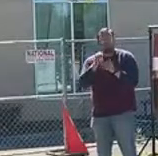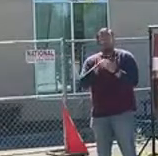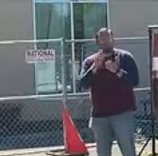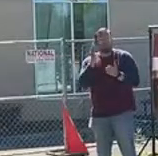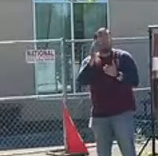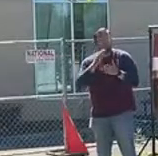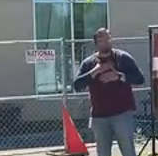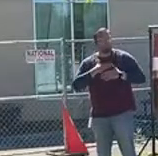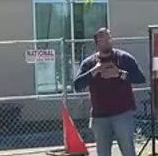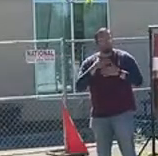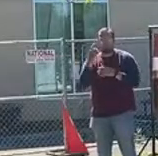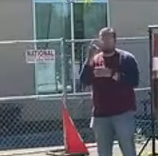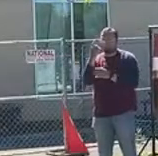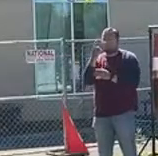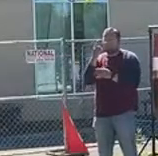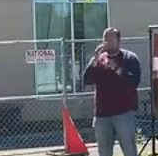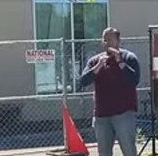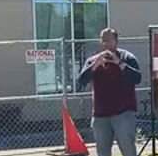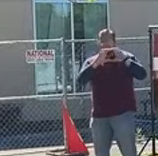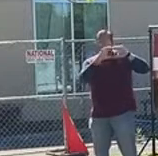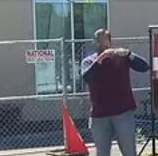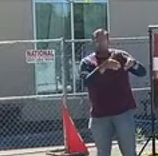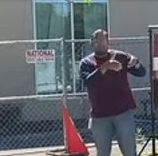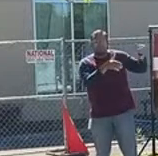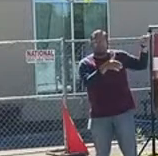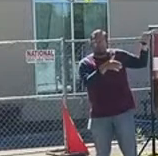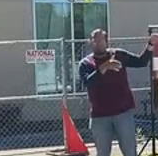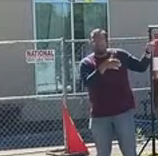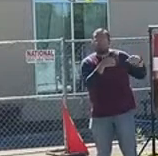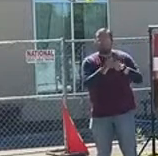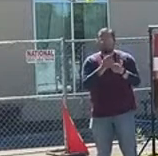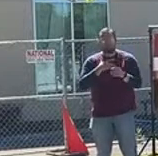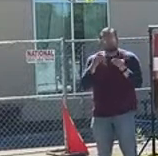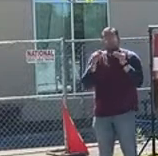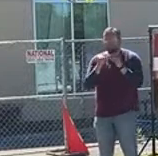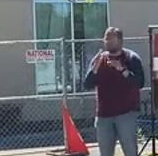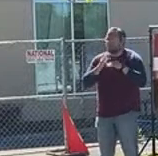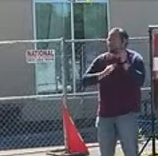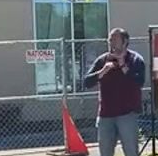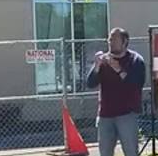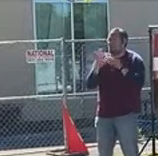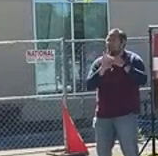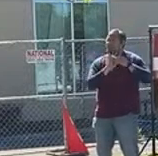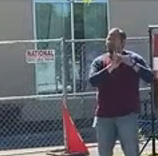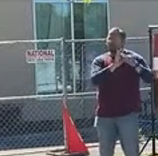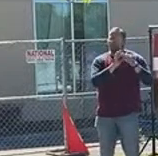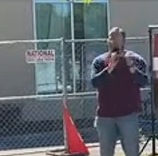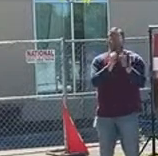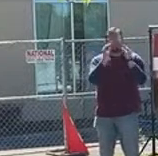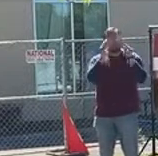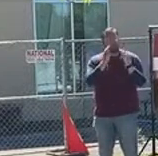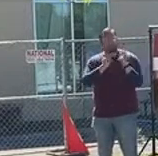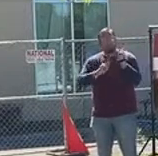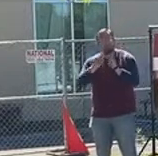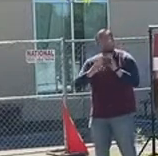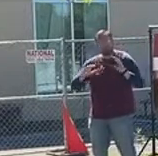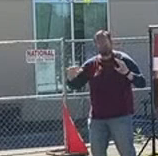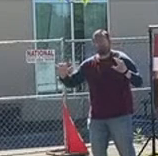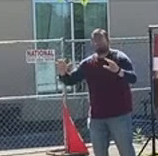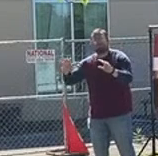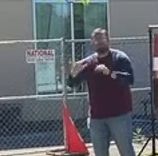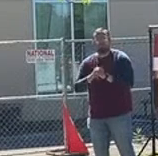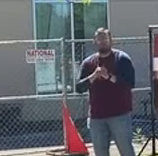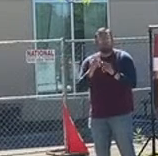in one whole building will make them feel more comfortable and connected to the teachers and people around them. It will